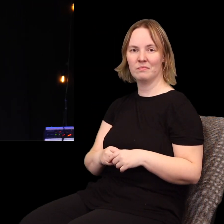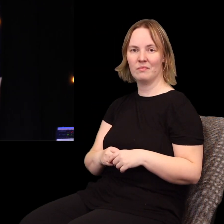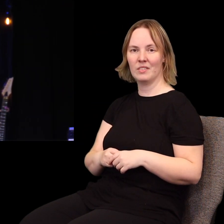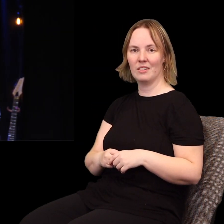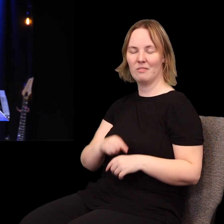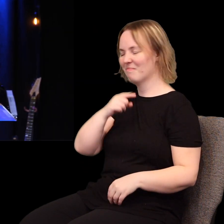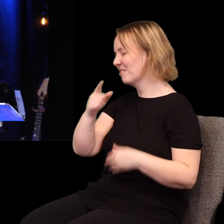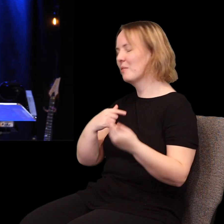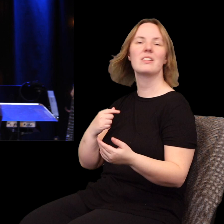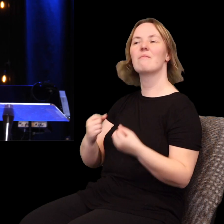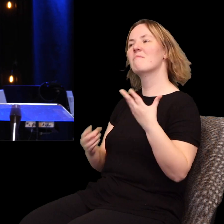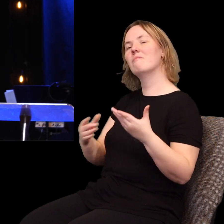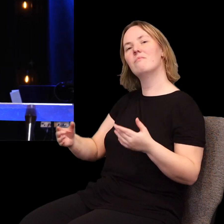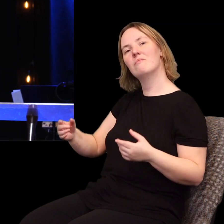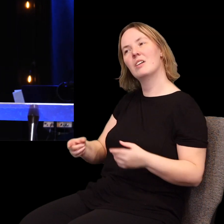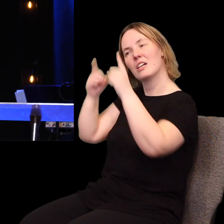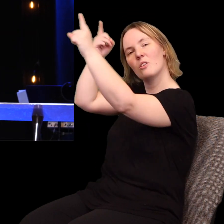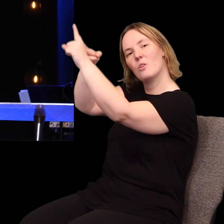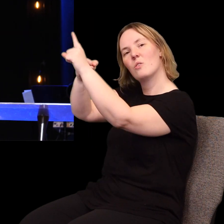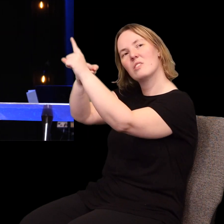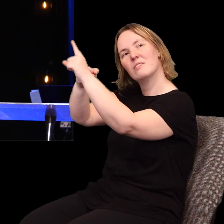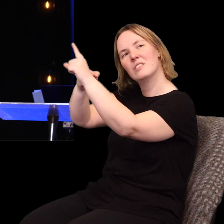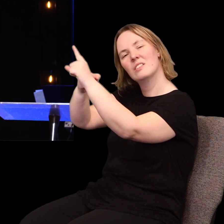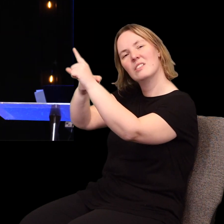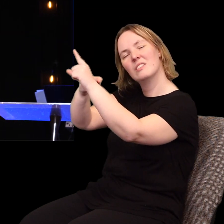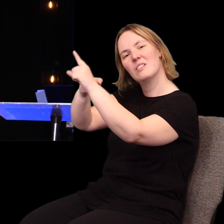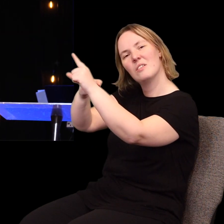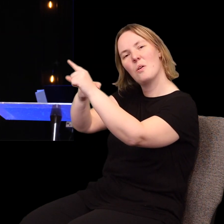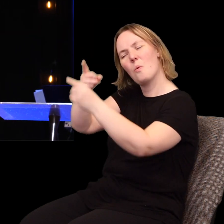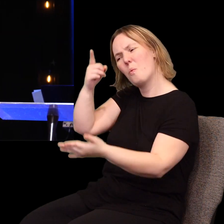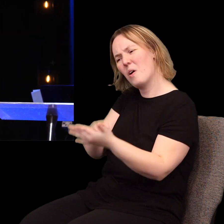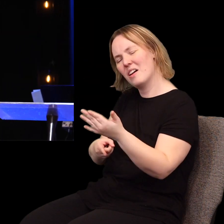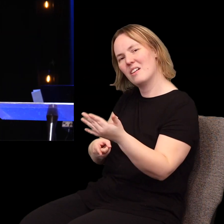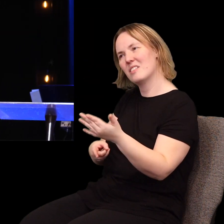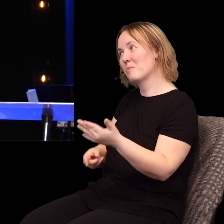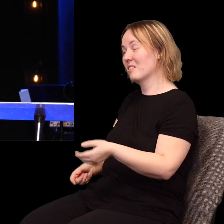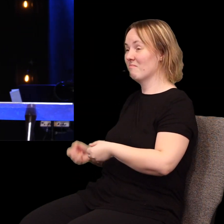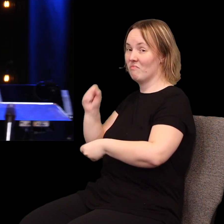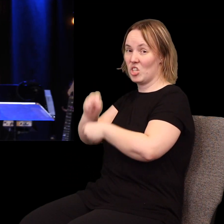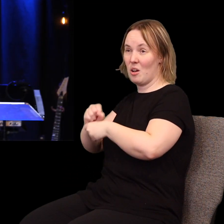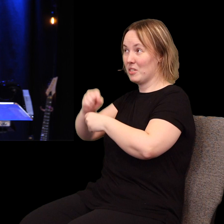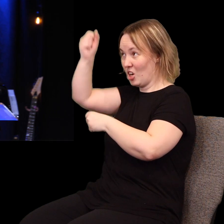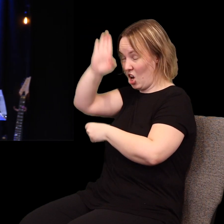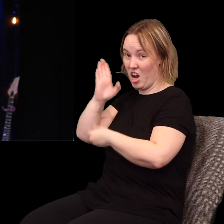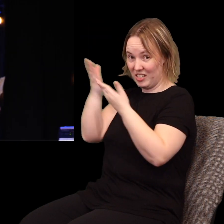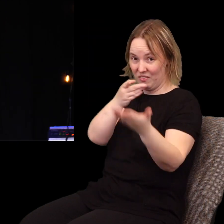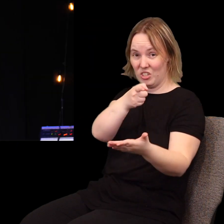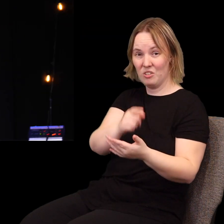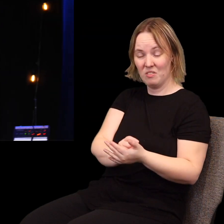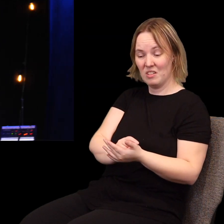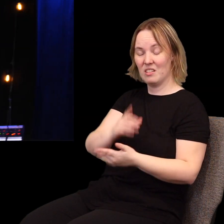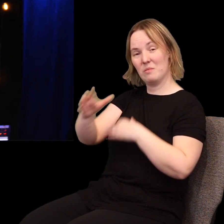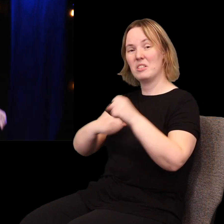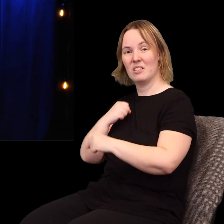about. We always have a lot of goals on January 1st. But let me ask you, and just think about this. What are some of the assignments God has given to you